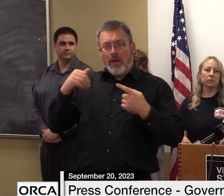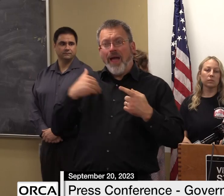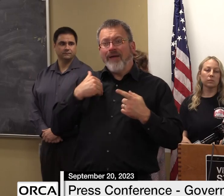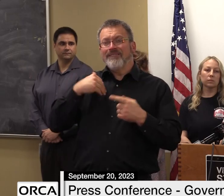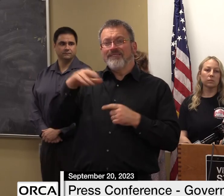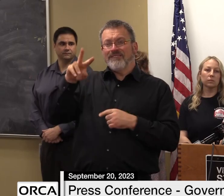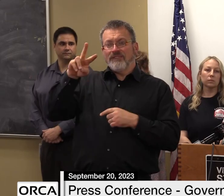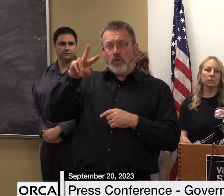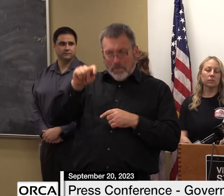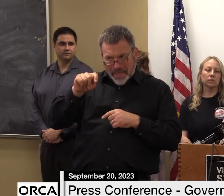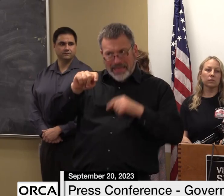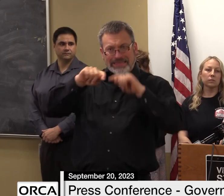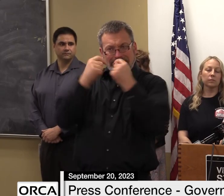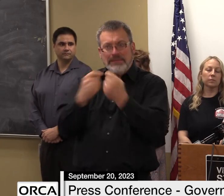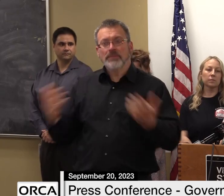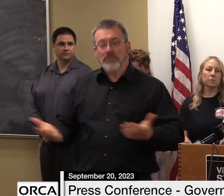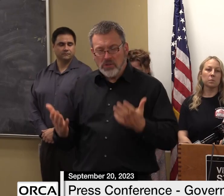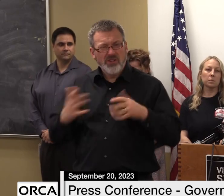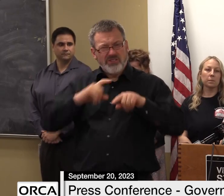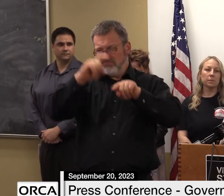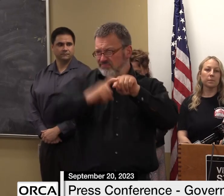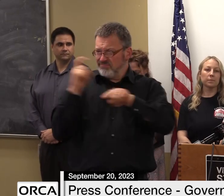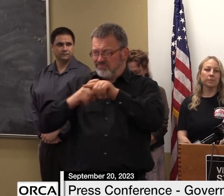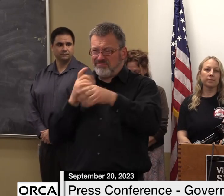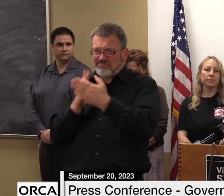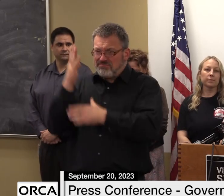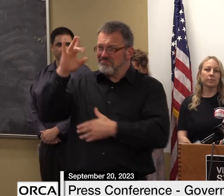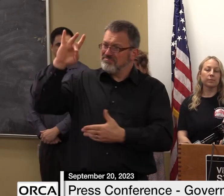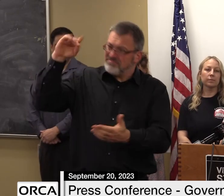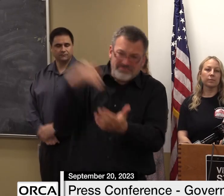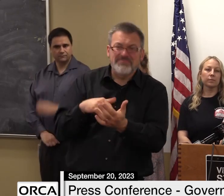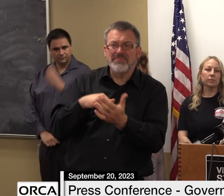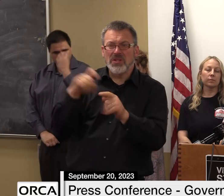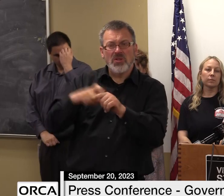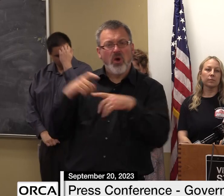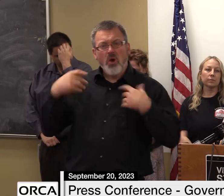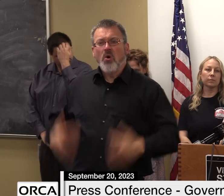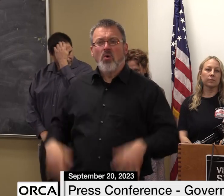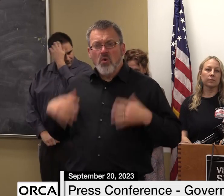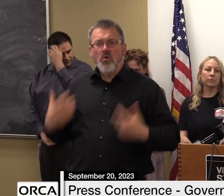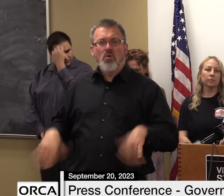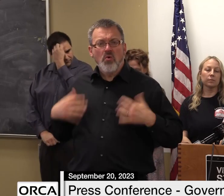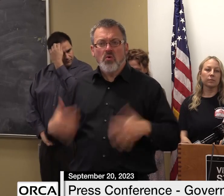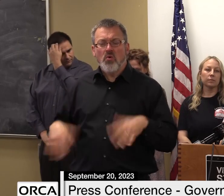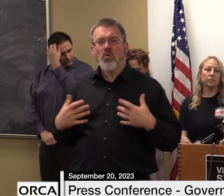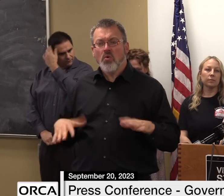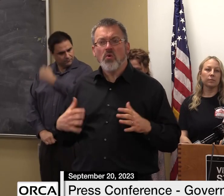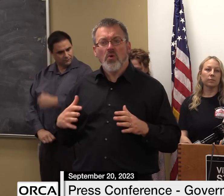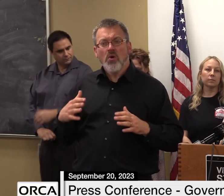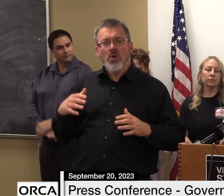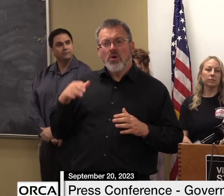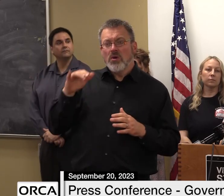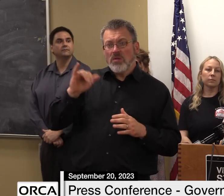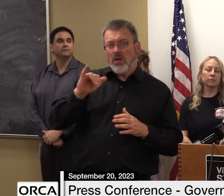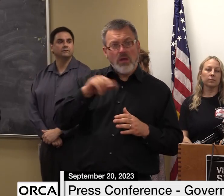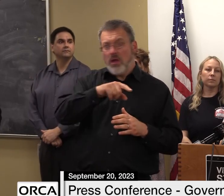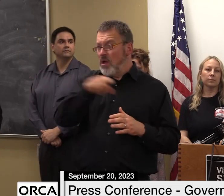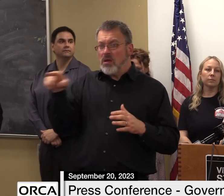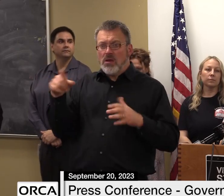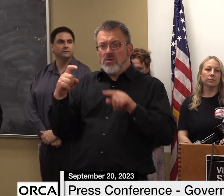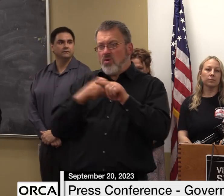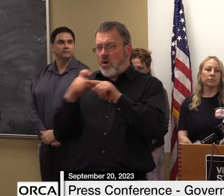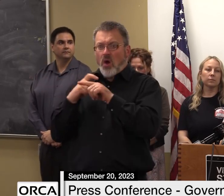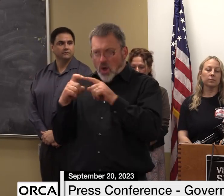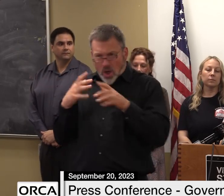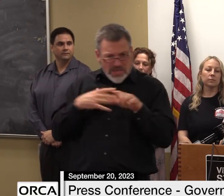7,900 calls to applicants. As a direct result of those calls and checking on the status, as